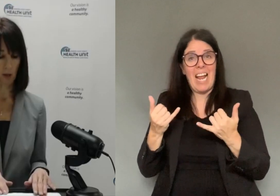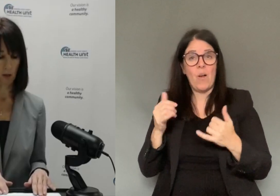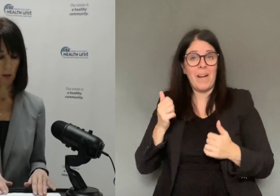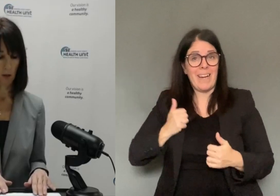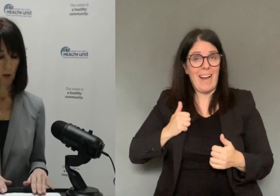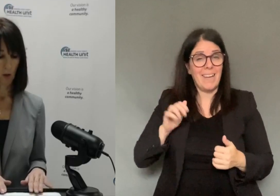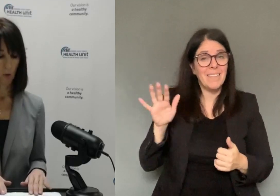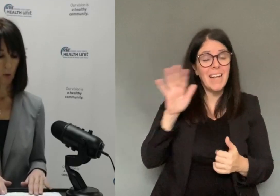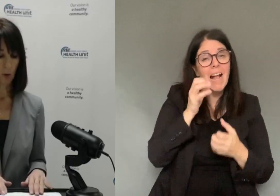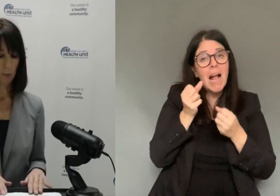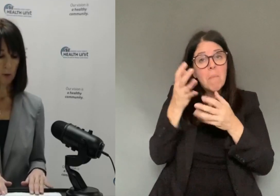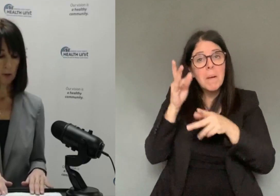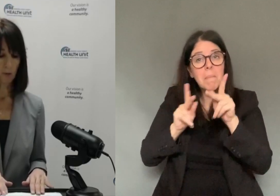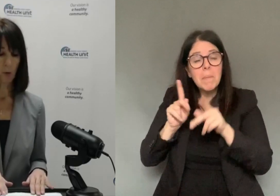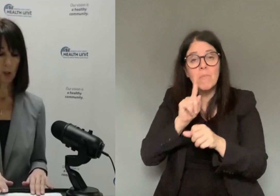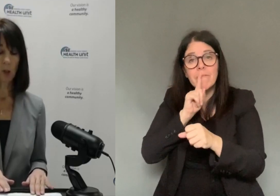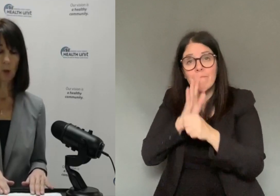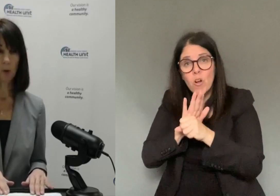yesterday.